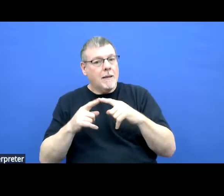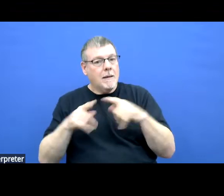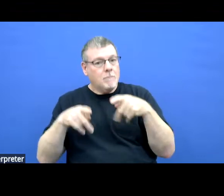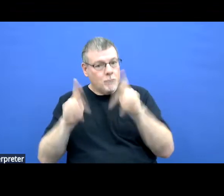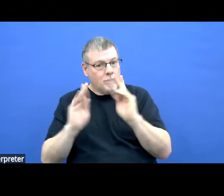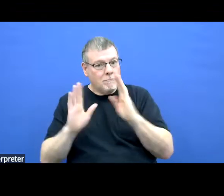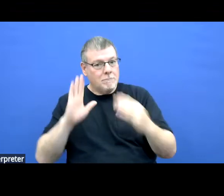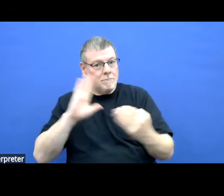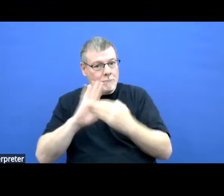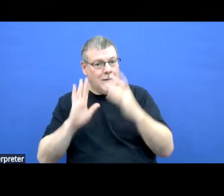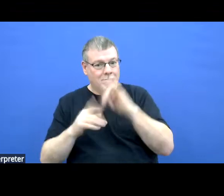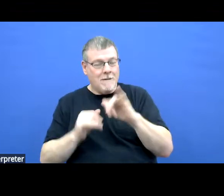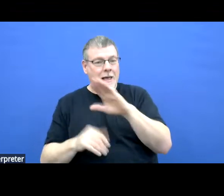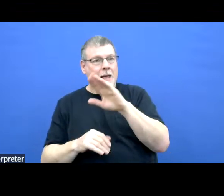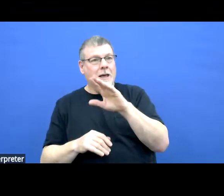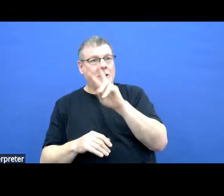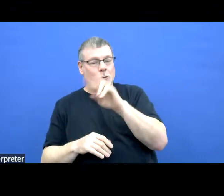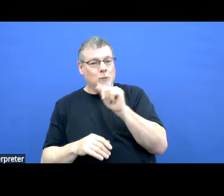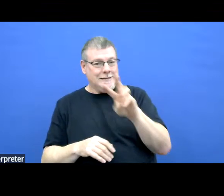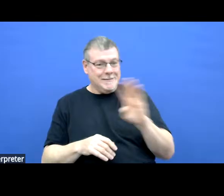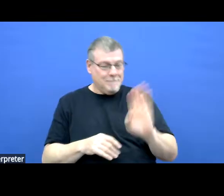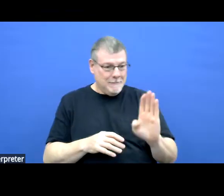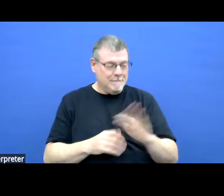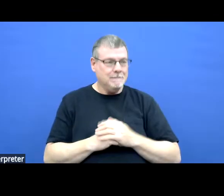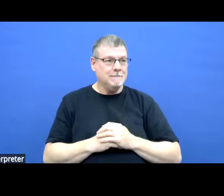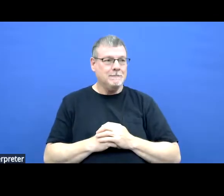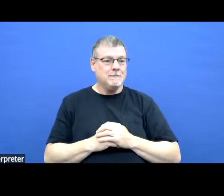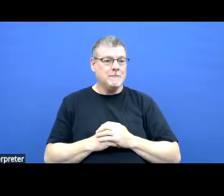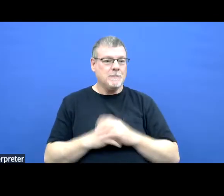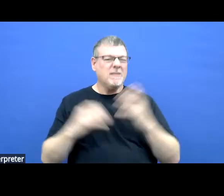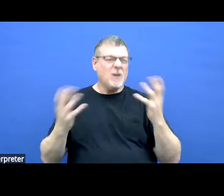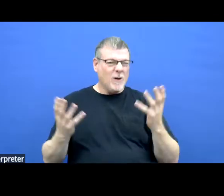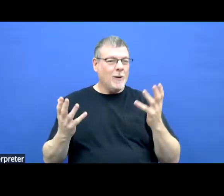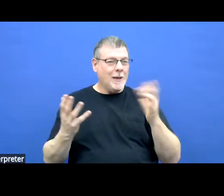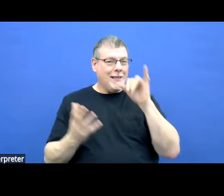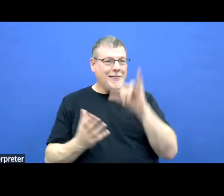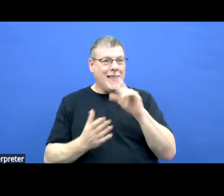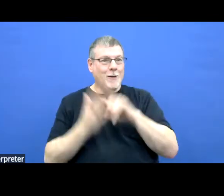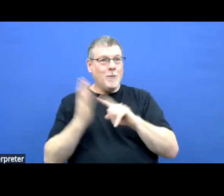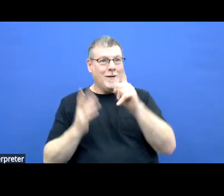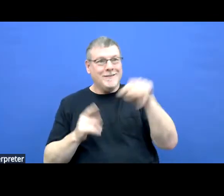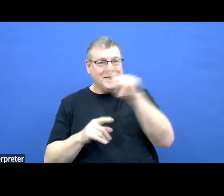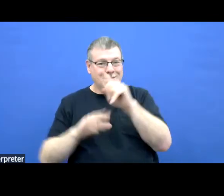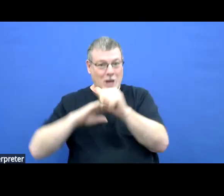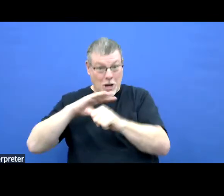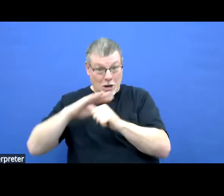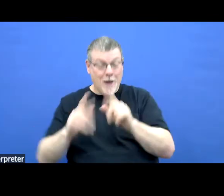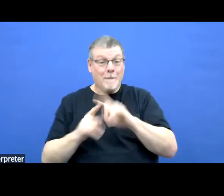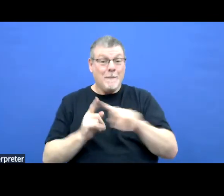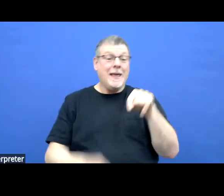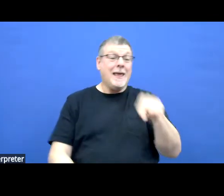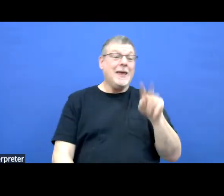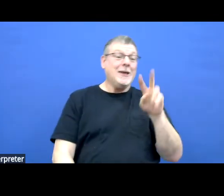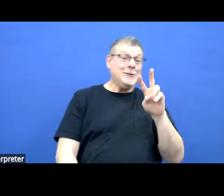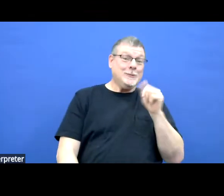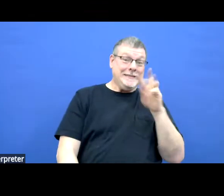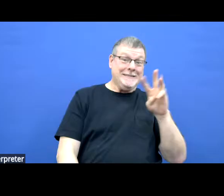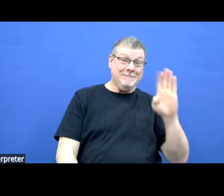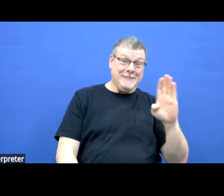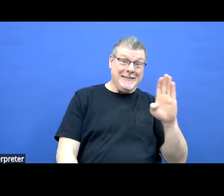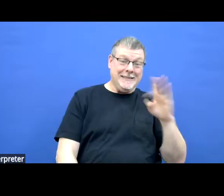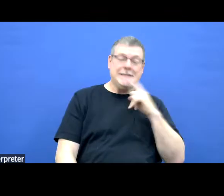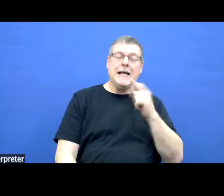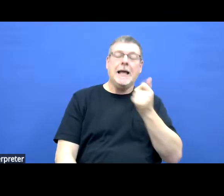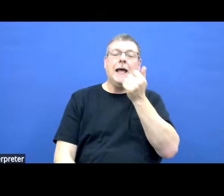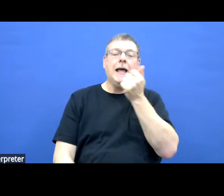by 216B. Okay. So that's kind of what you guys come in under. But then in 216B, it says